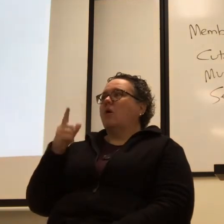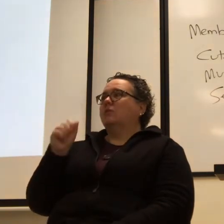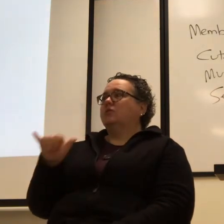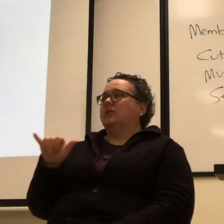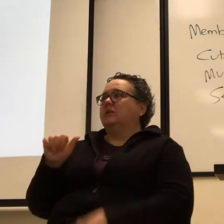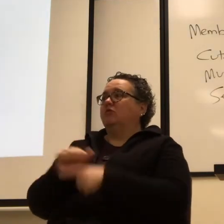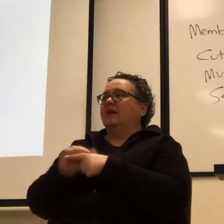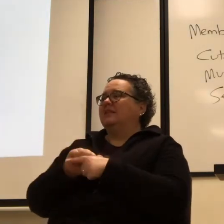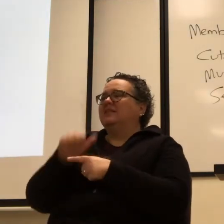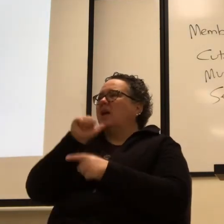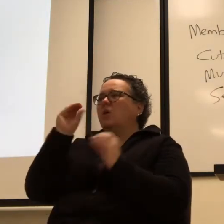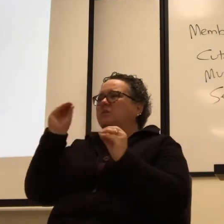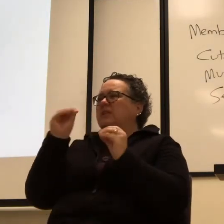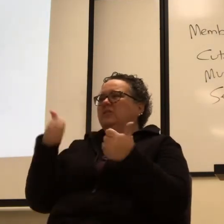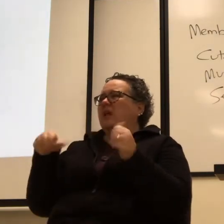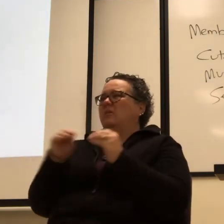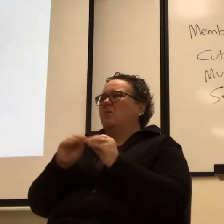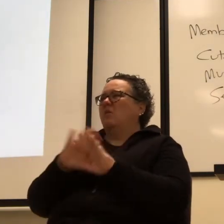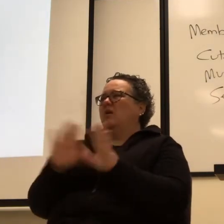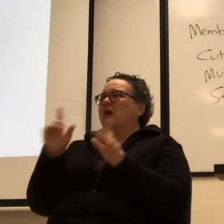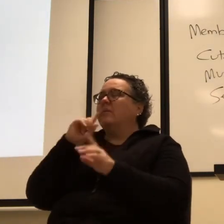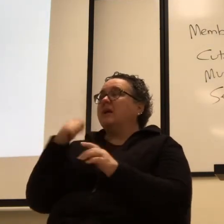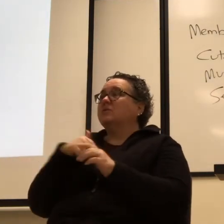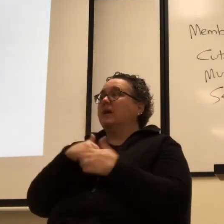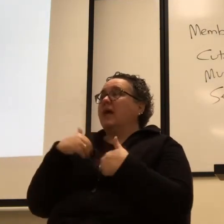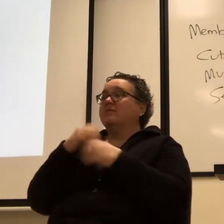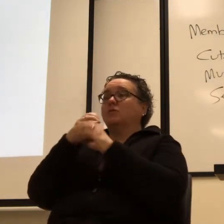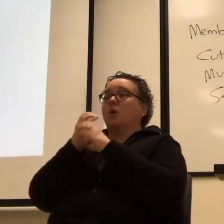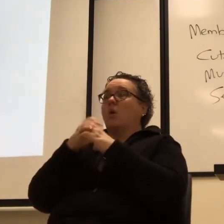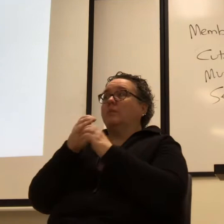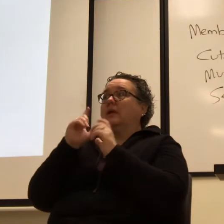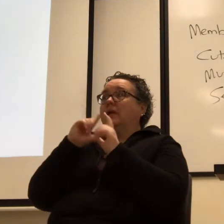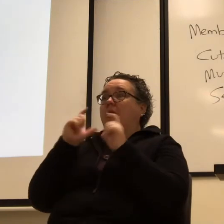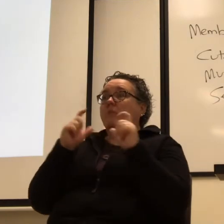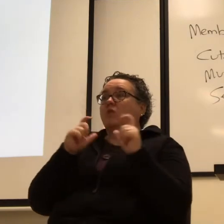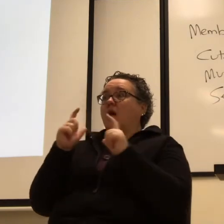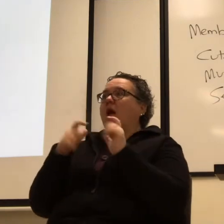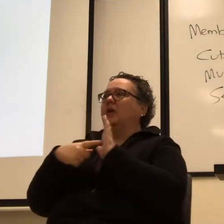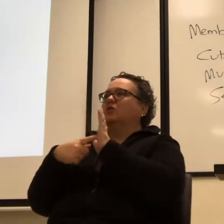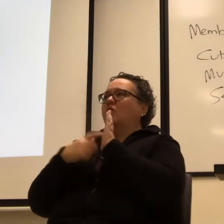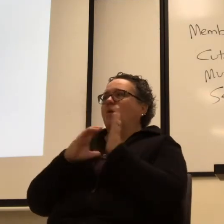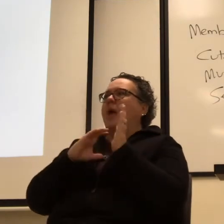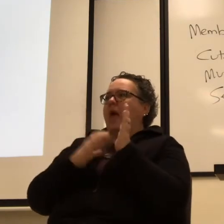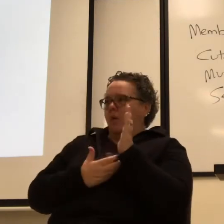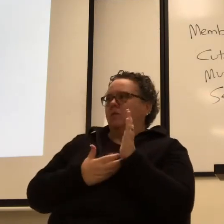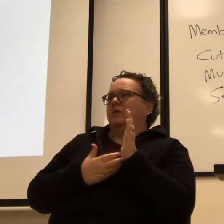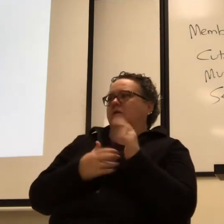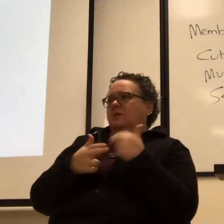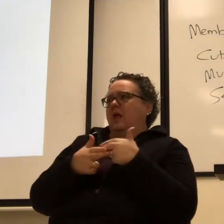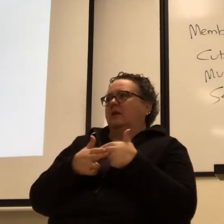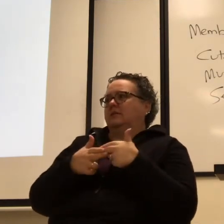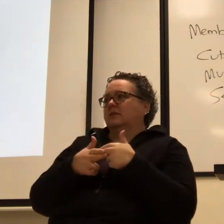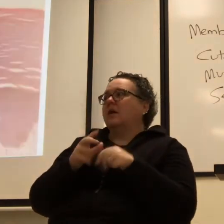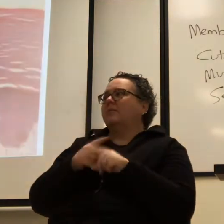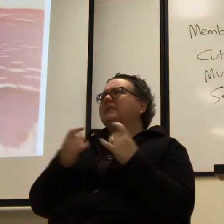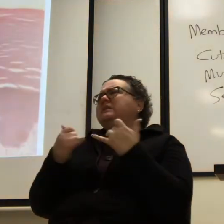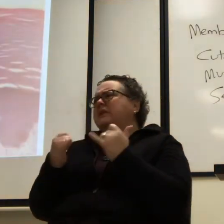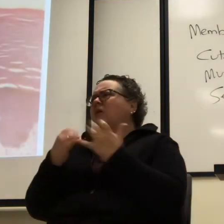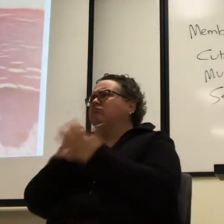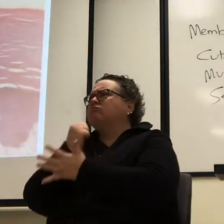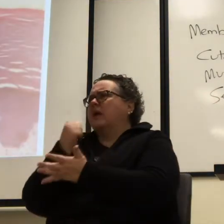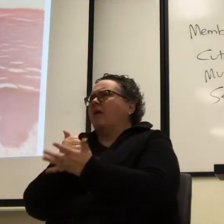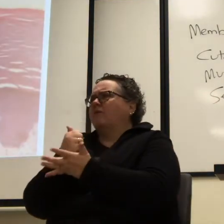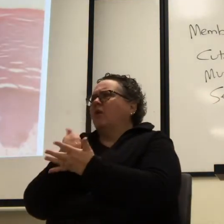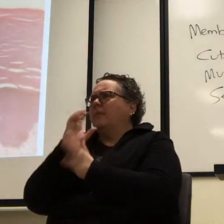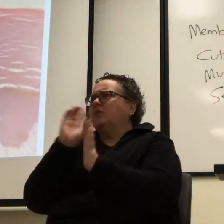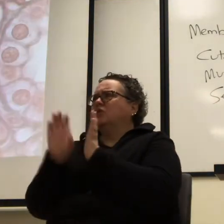anymore. Because ever since we got our scope camera, I show you our slides. But they're still useful pictures.